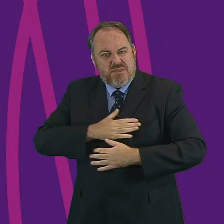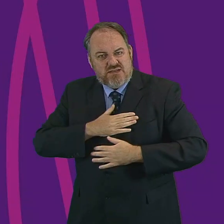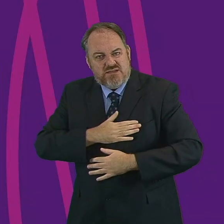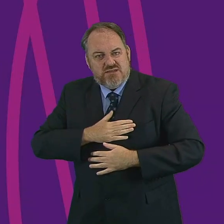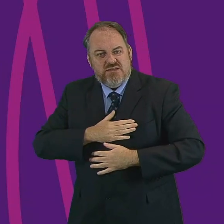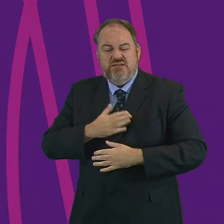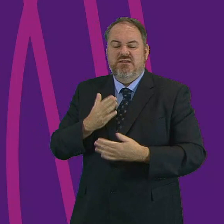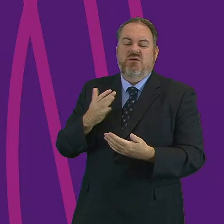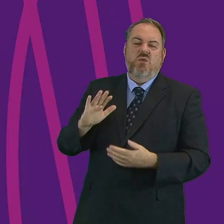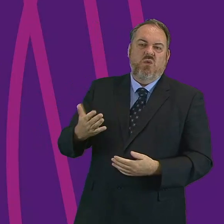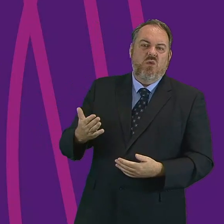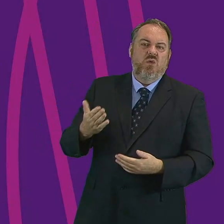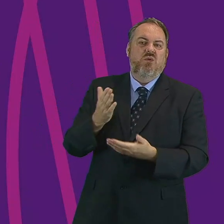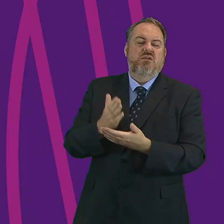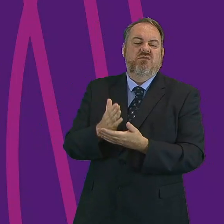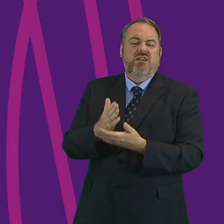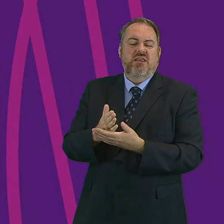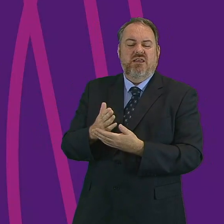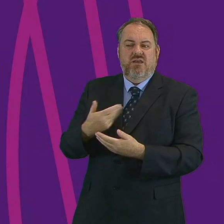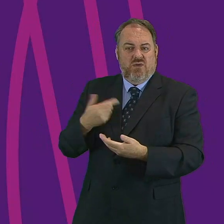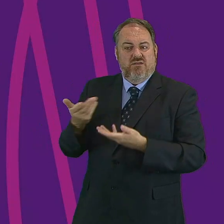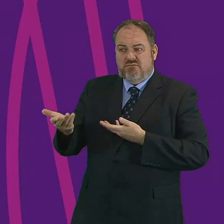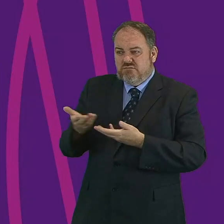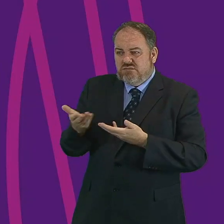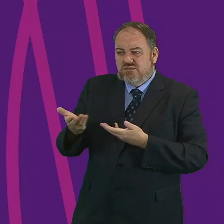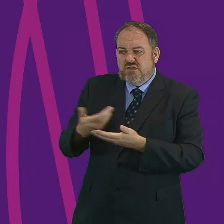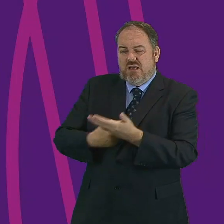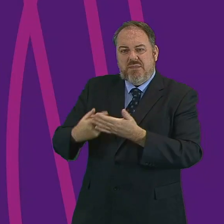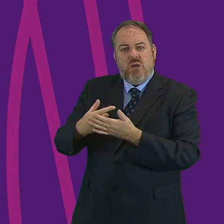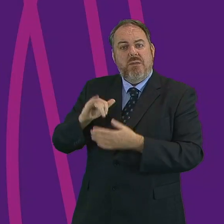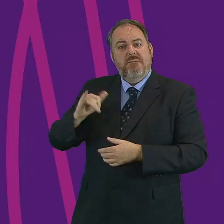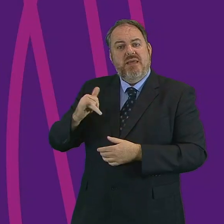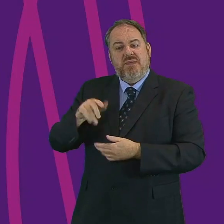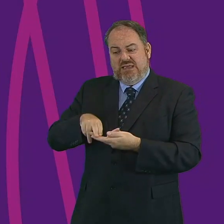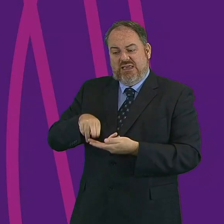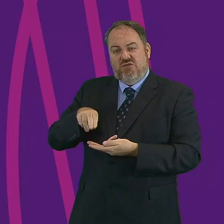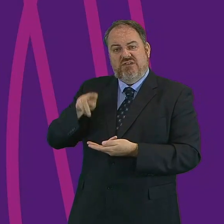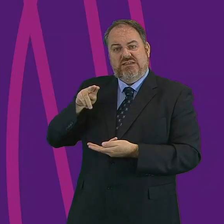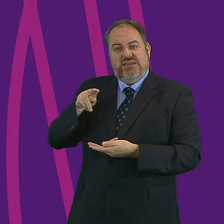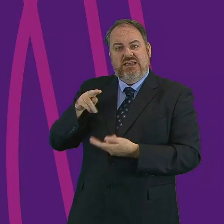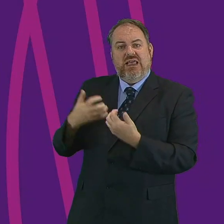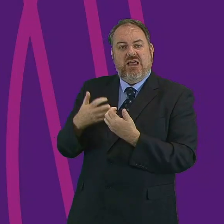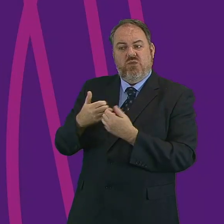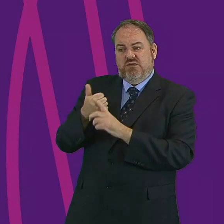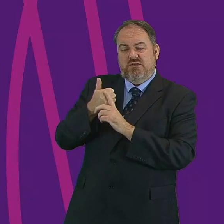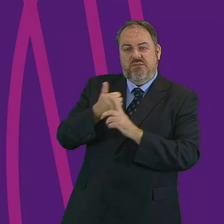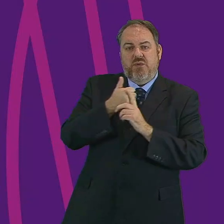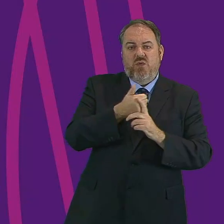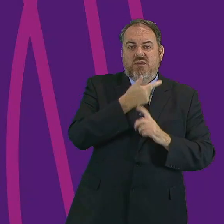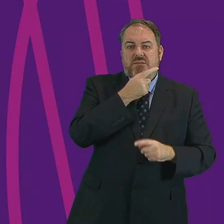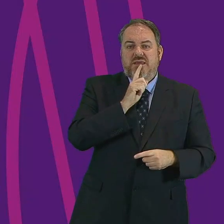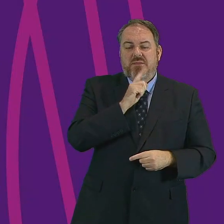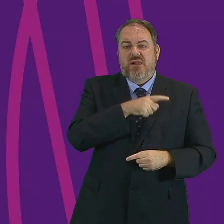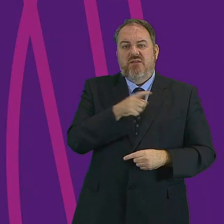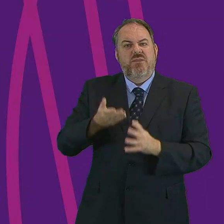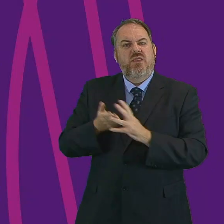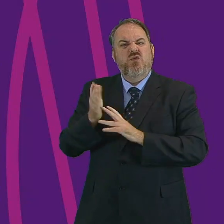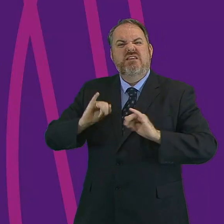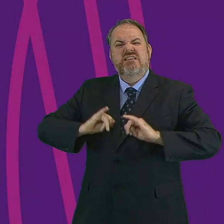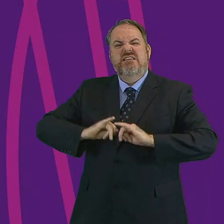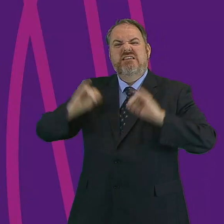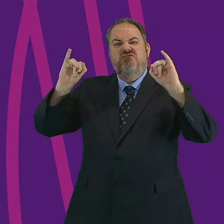for example, and we've consulted on expanding the range of serious crimes where, for example, victims can make statements to